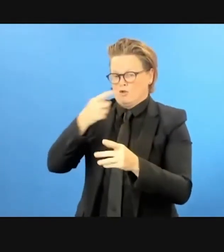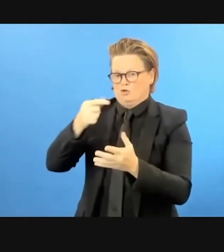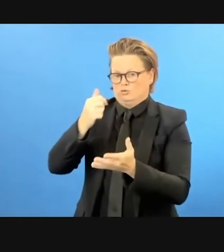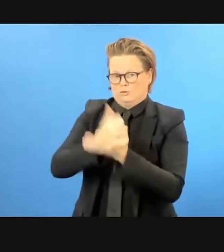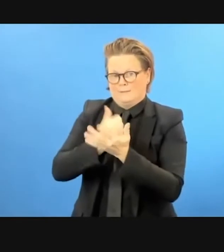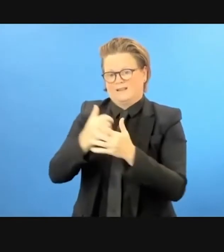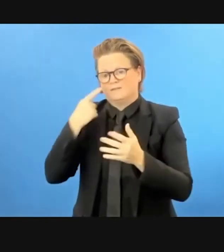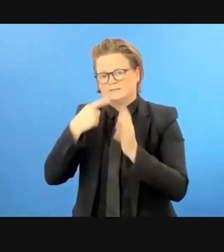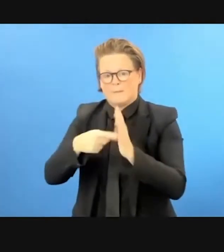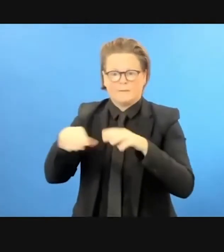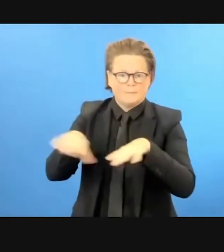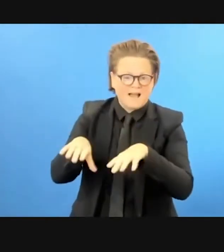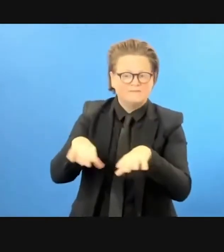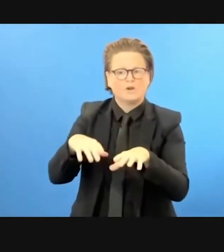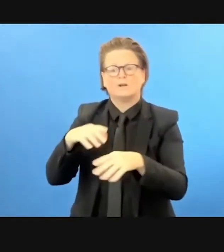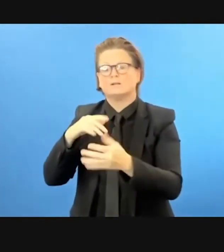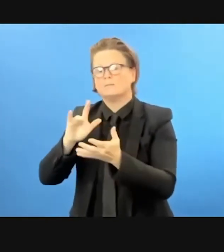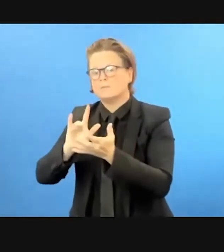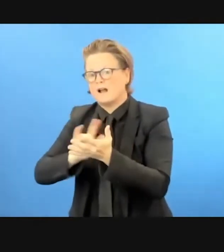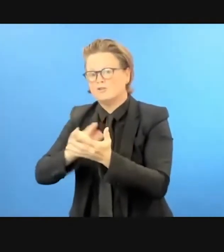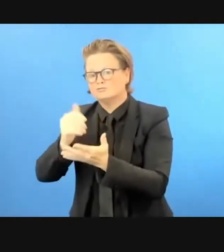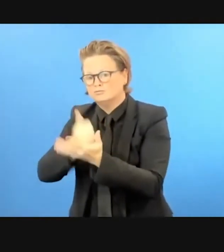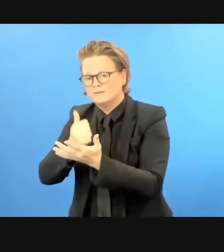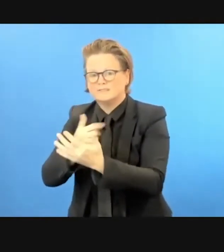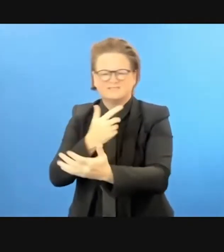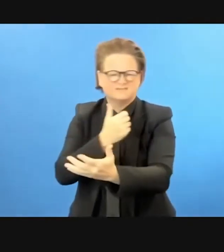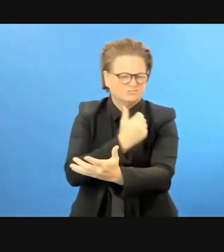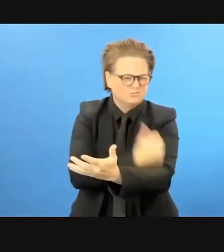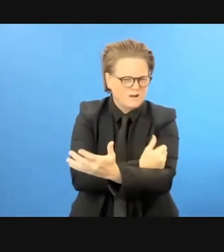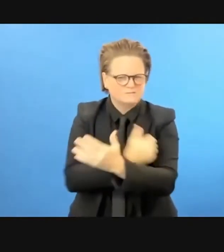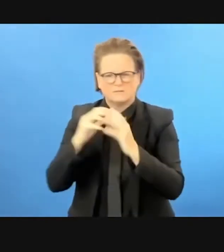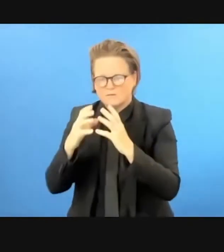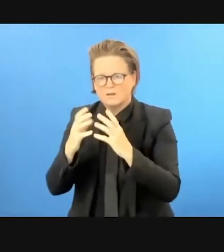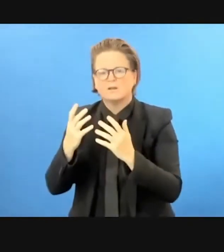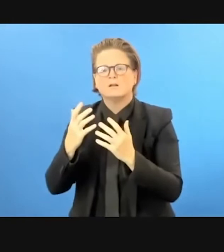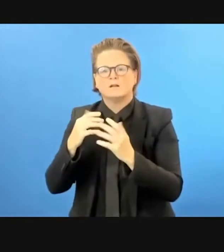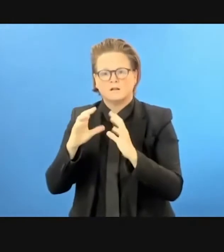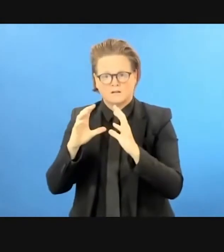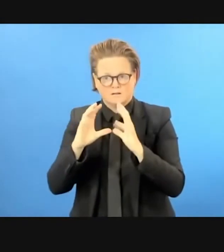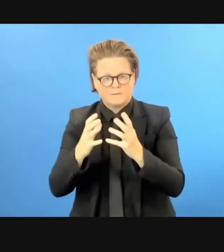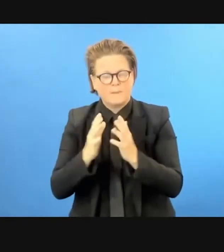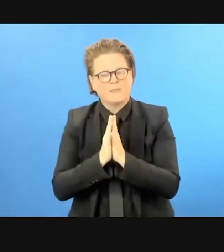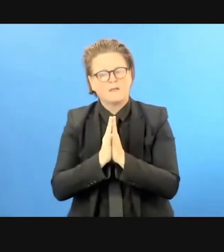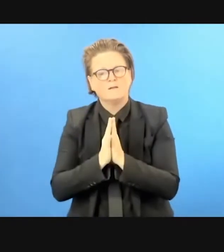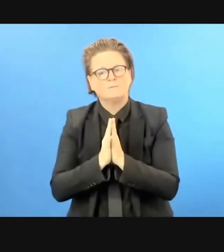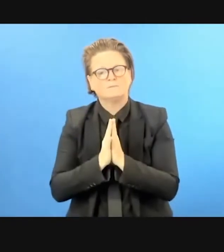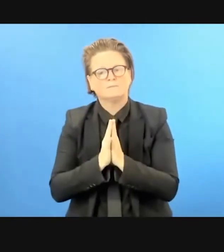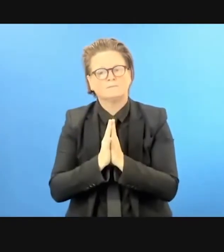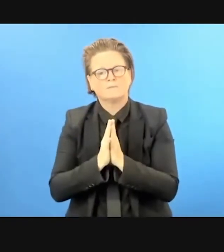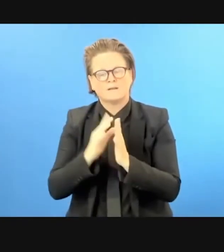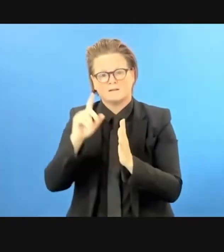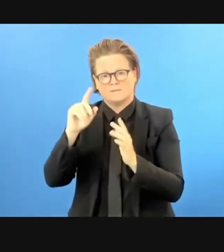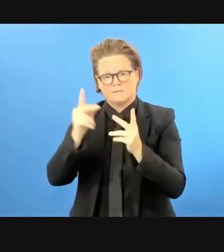medical treatment too. Both of those places have access to vaccine. And